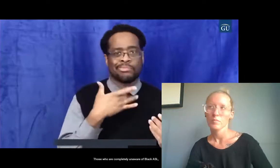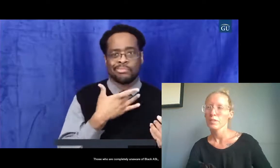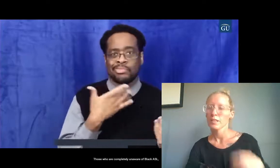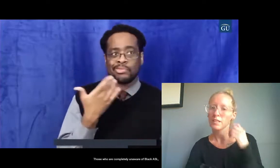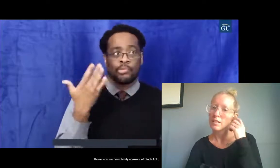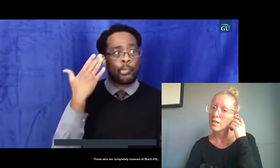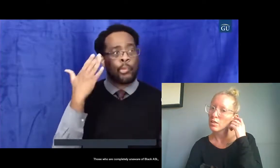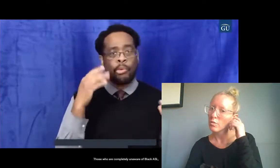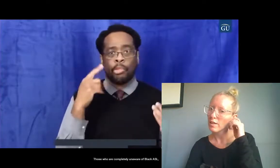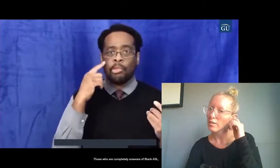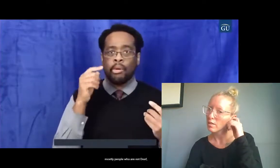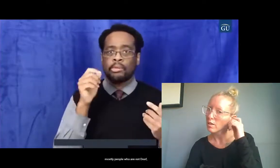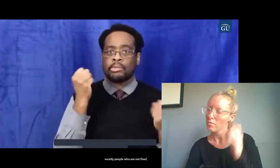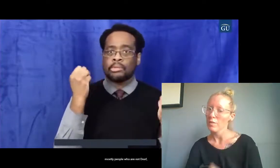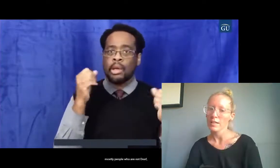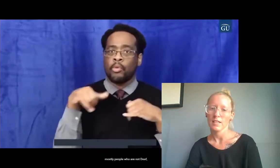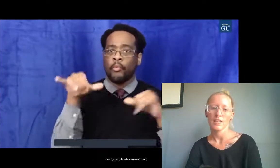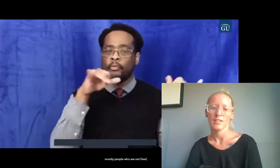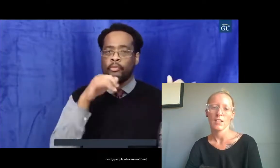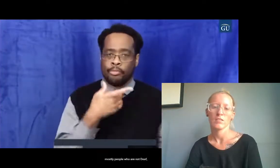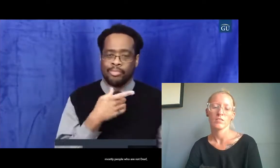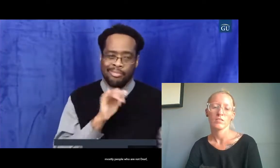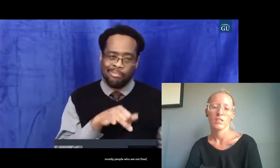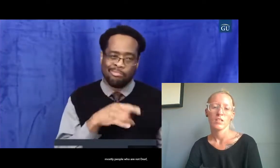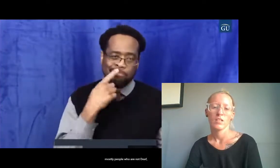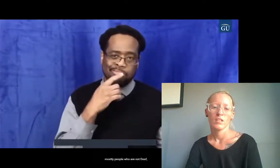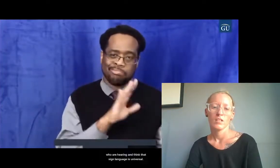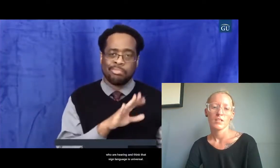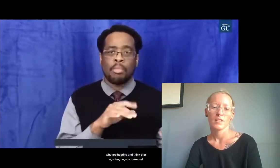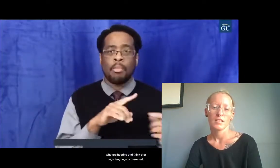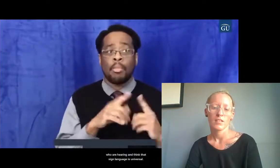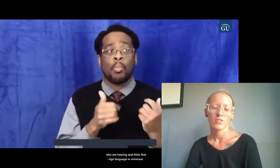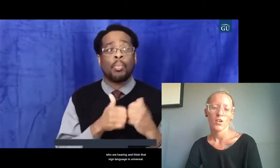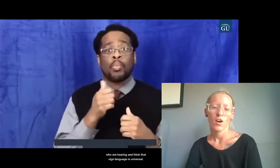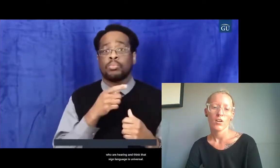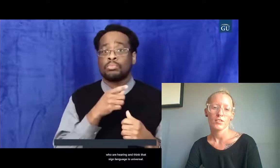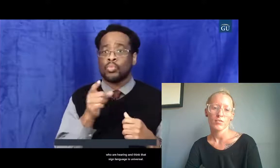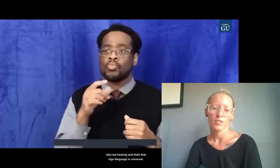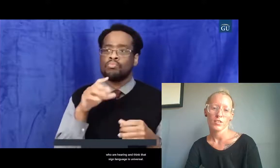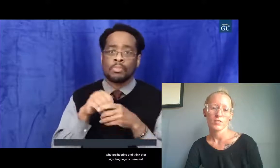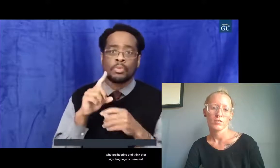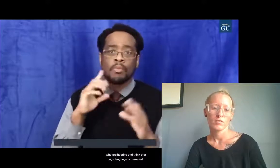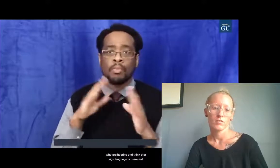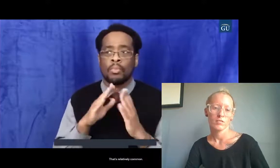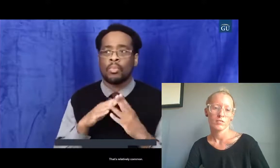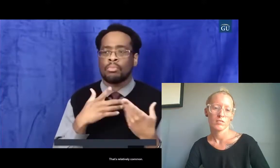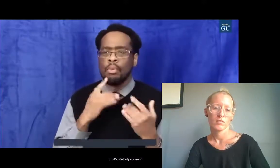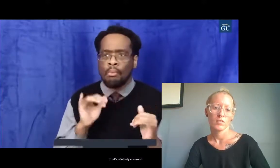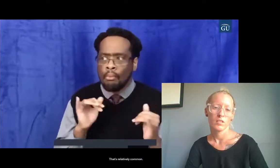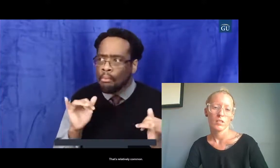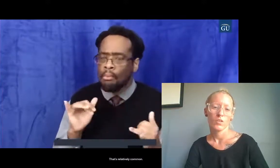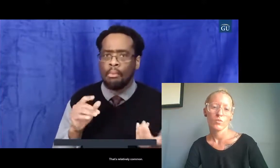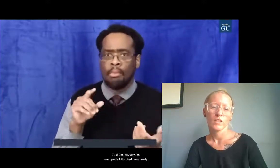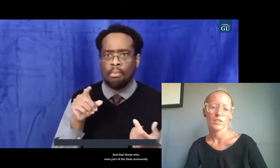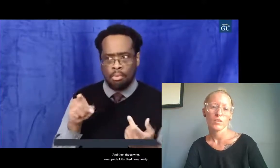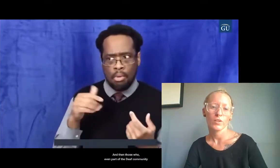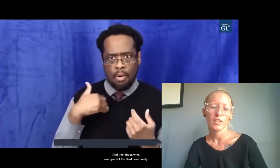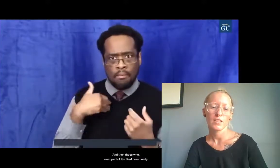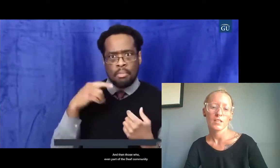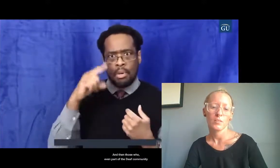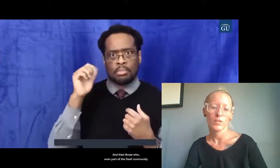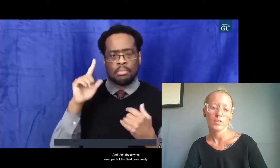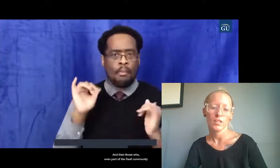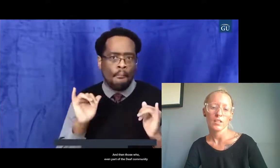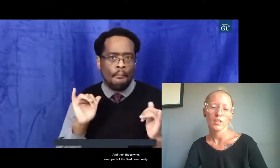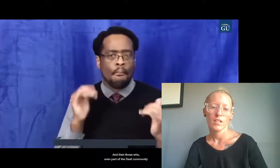who are completely unaware of Black ASL. The standards are different. We need to work